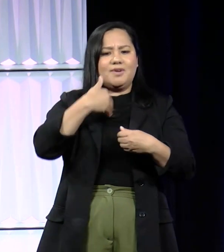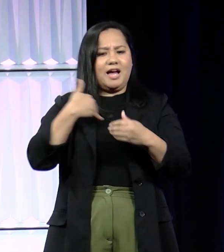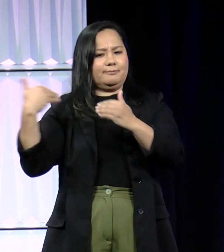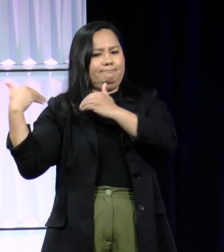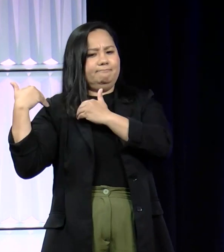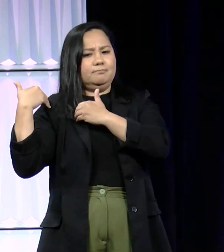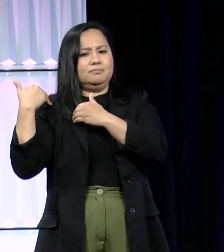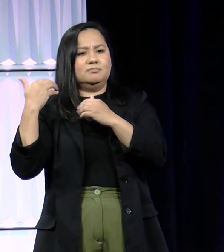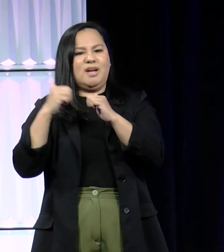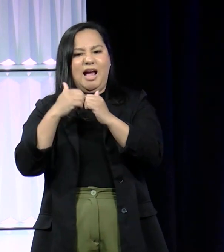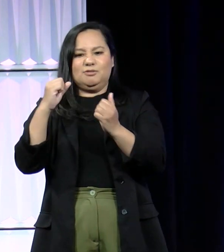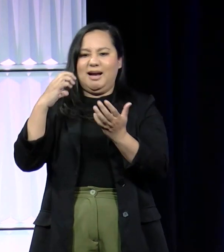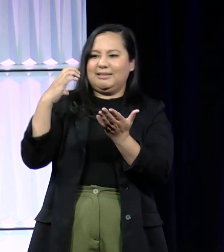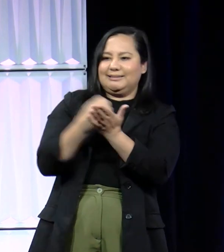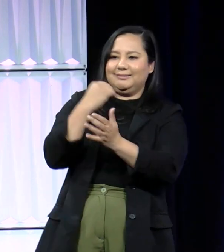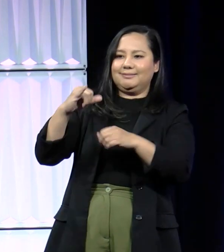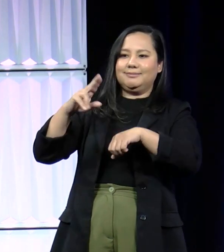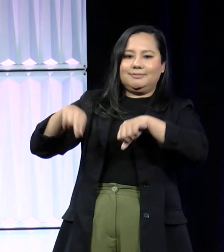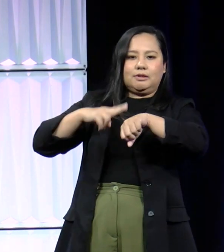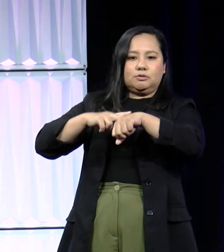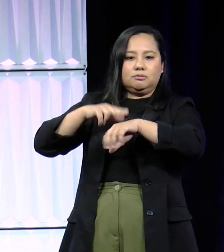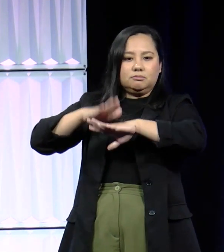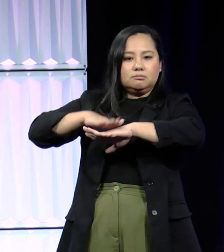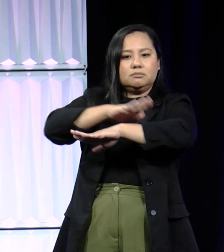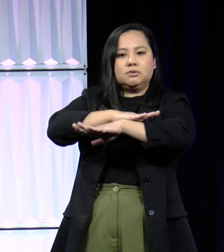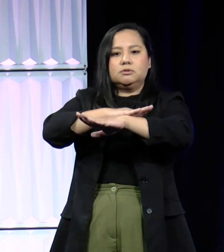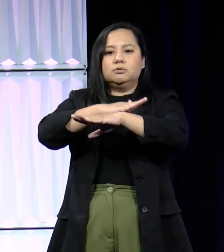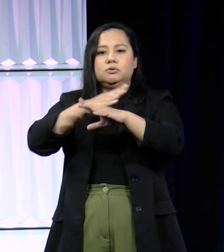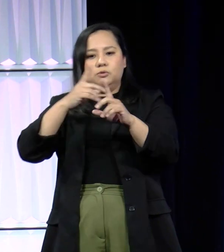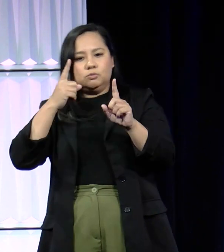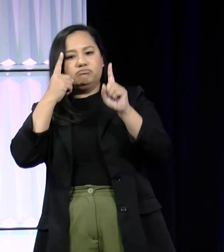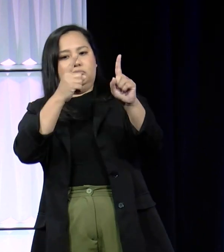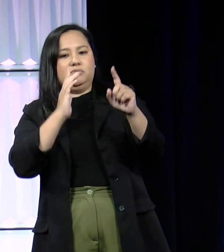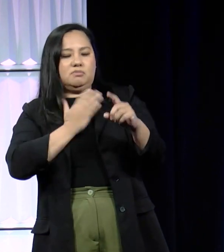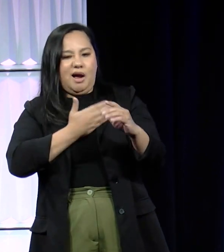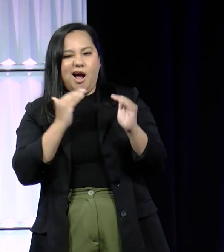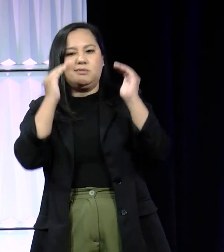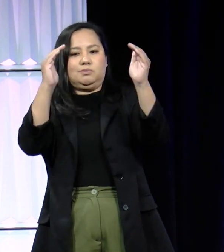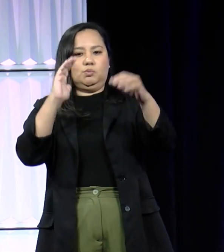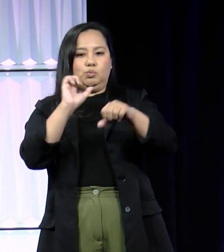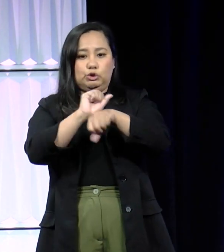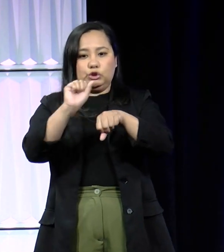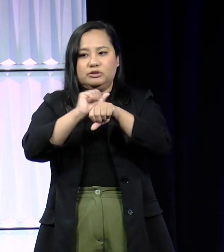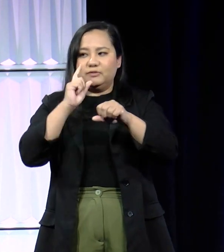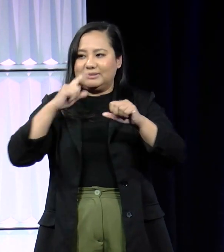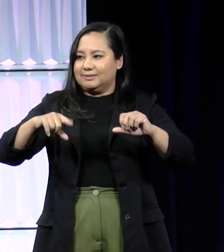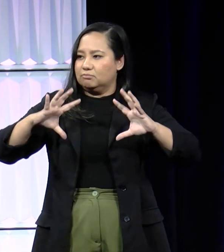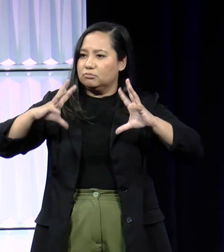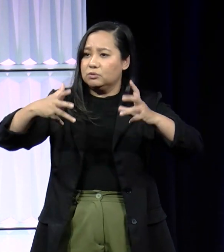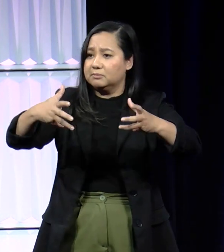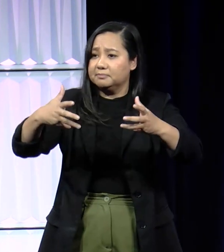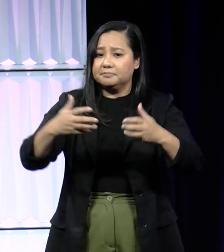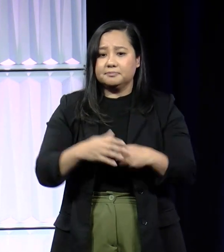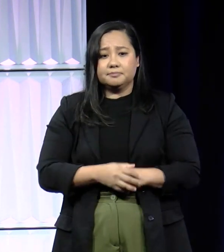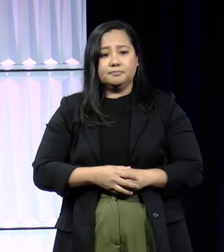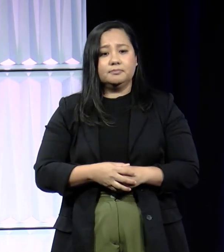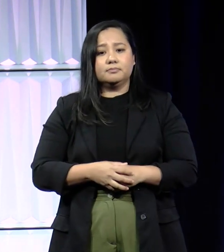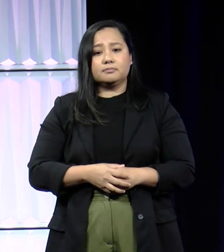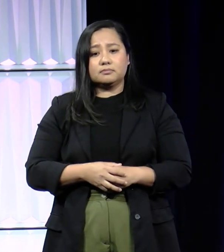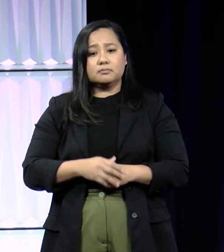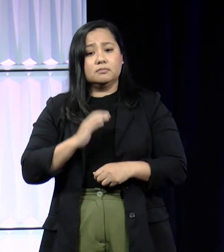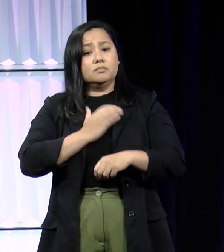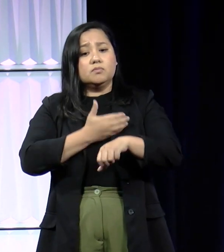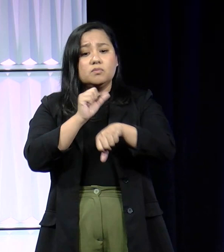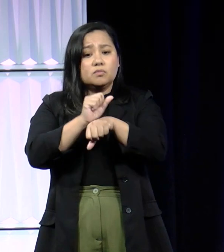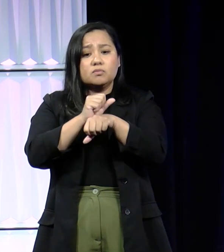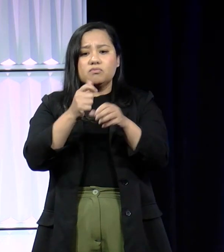platform to advance the work of our movement. Our work requires us to do hard things, say